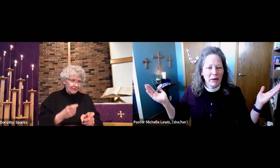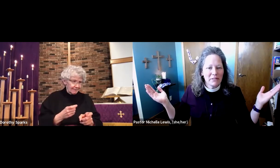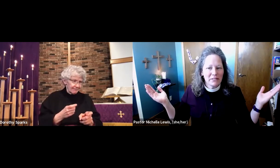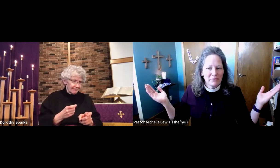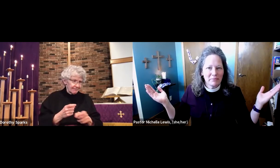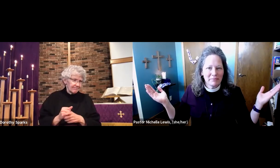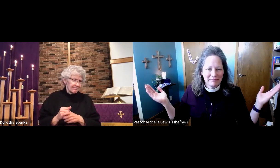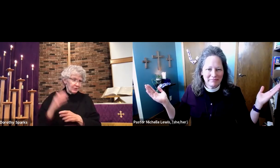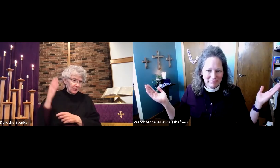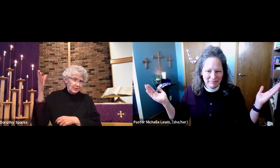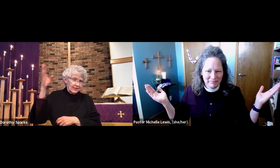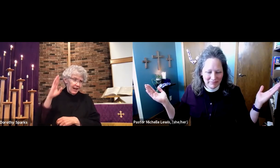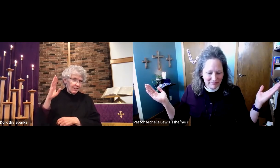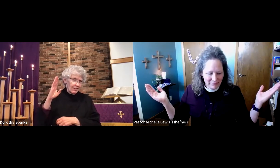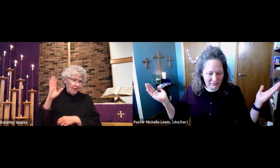gift of baptism.